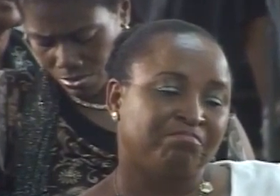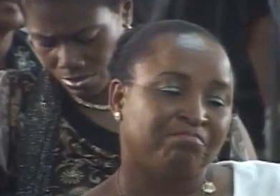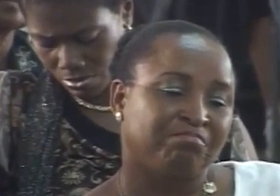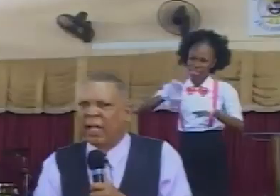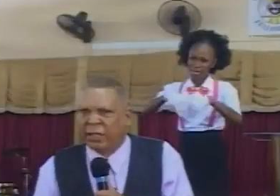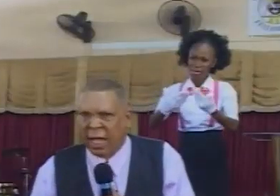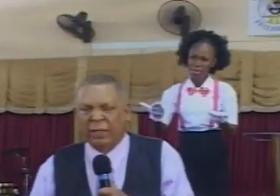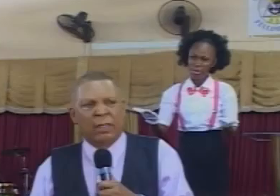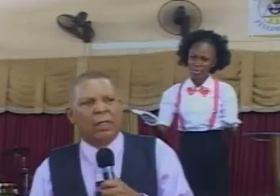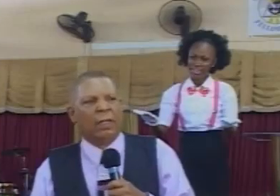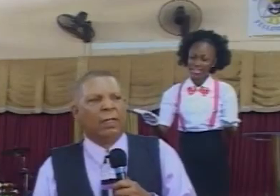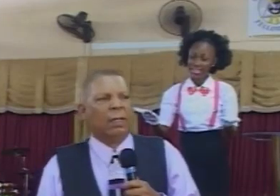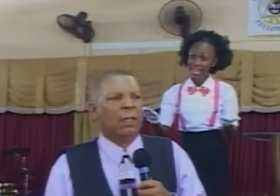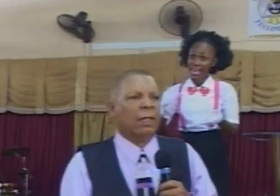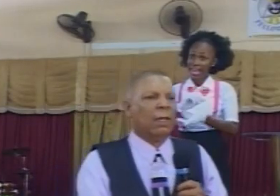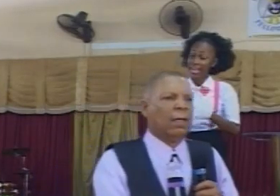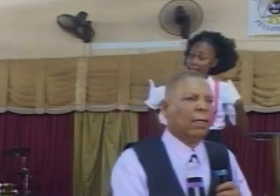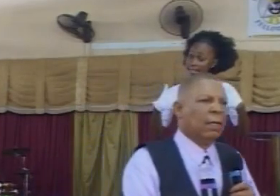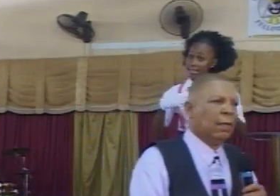for the church has not changed.